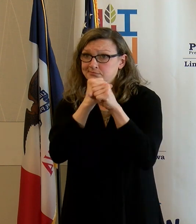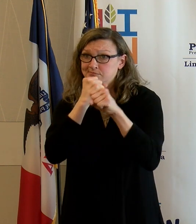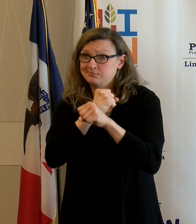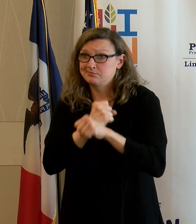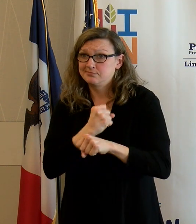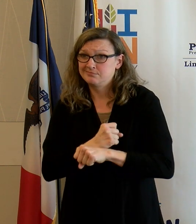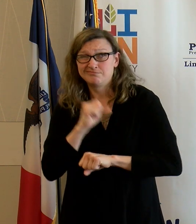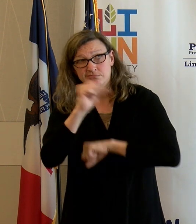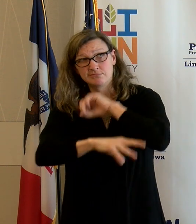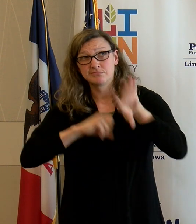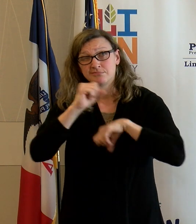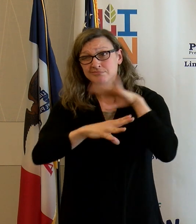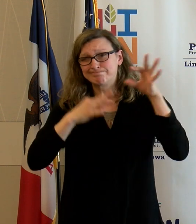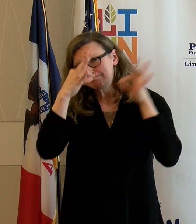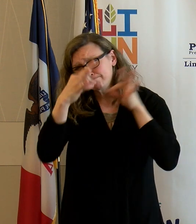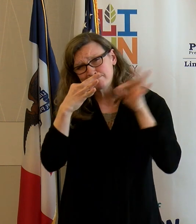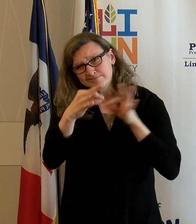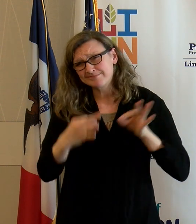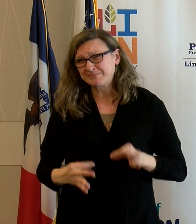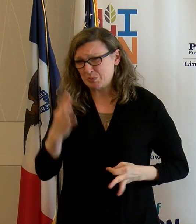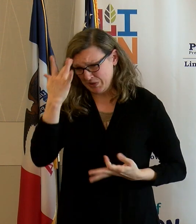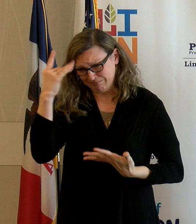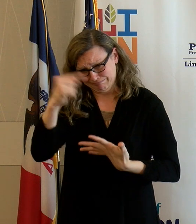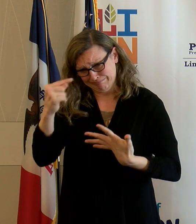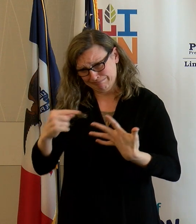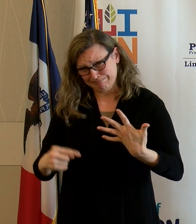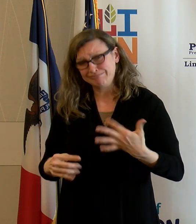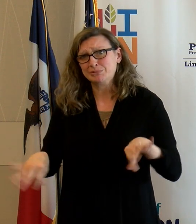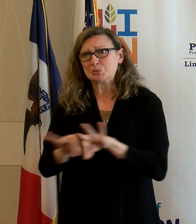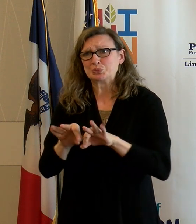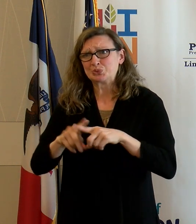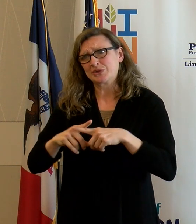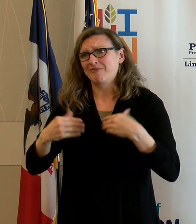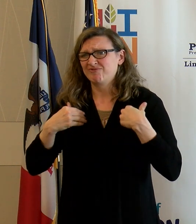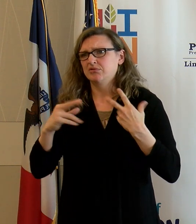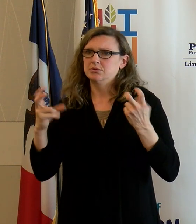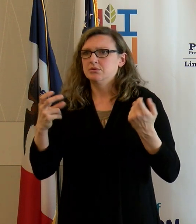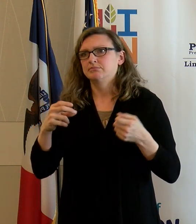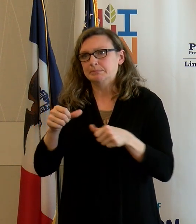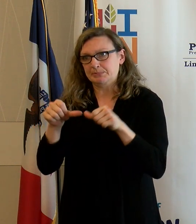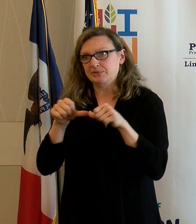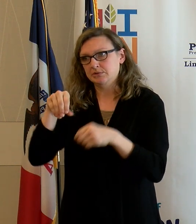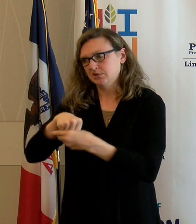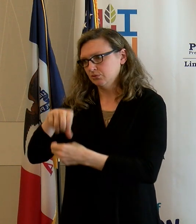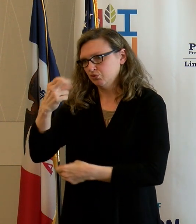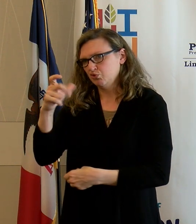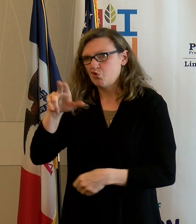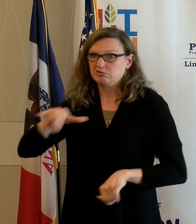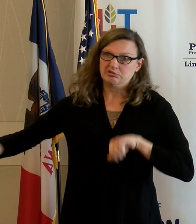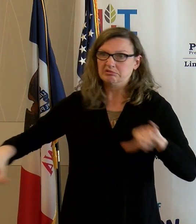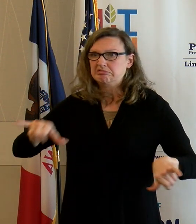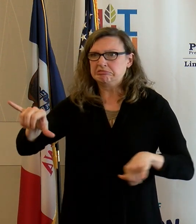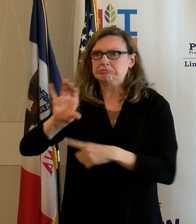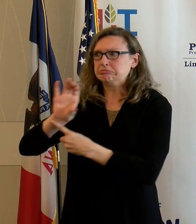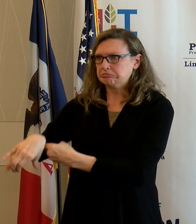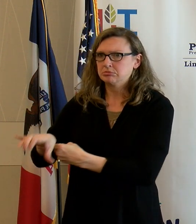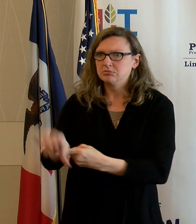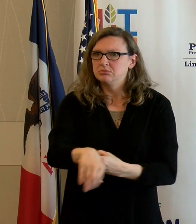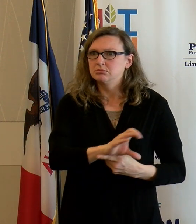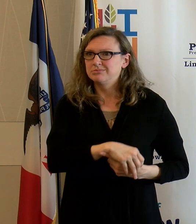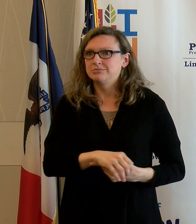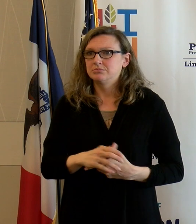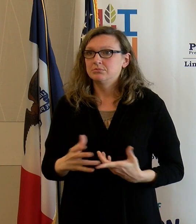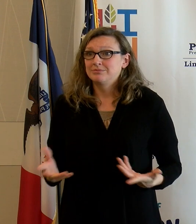helpful. As I said earlier in my remarks, you know, I don't want to gamble with this. I want to err